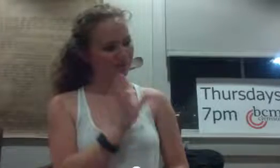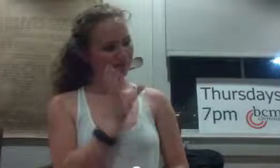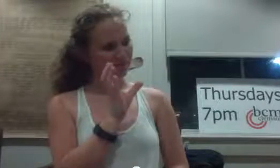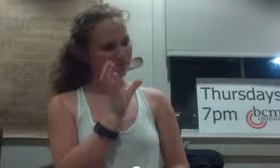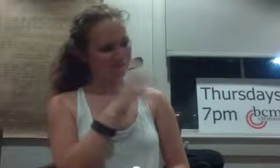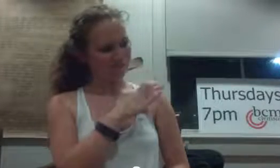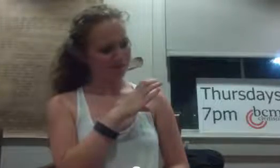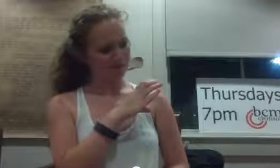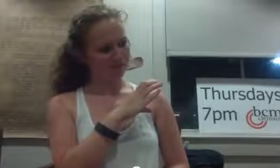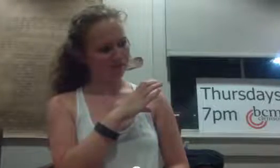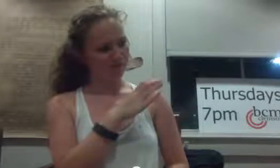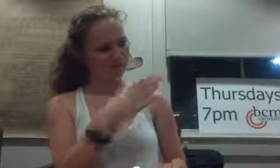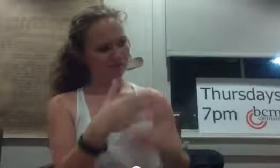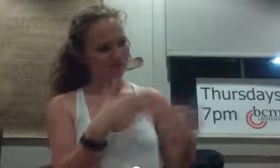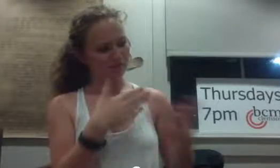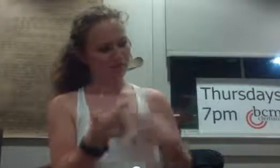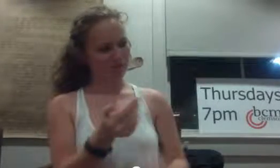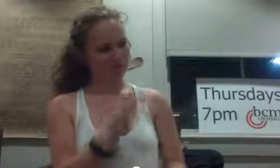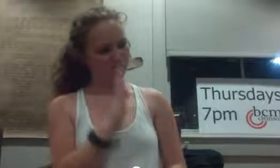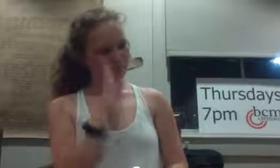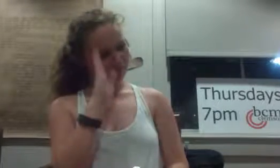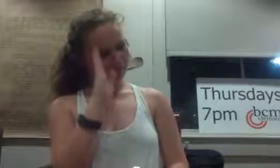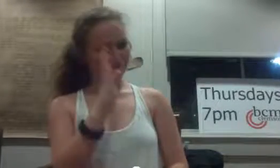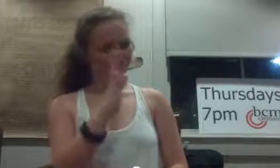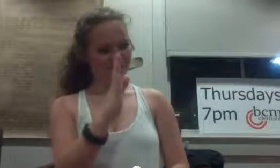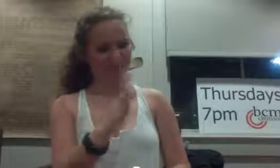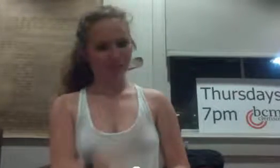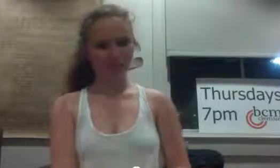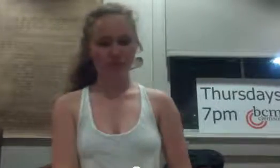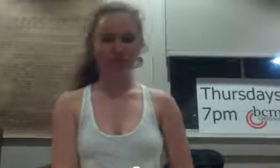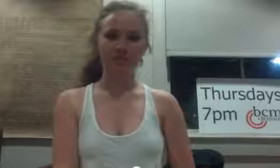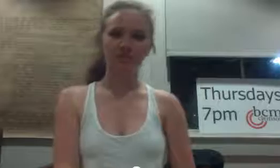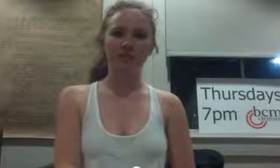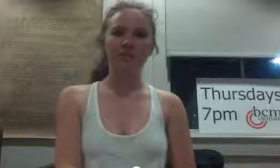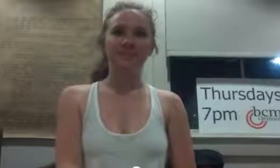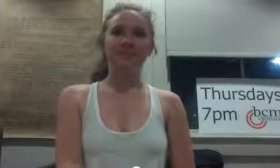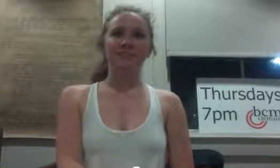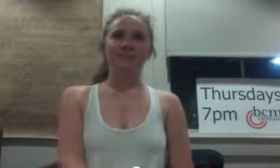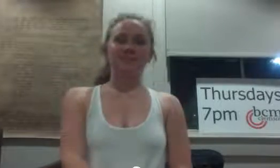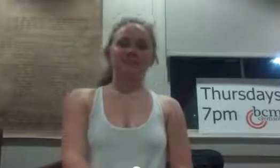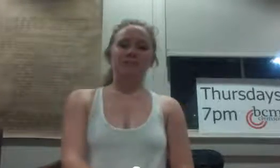Huh. Odd. Hey, well, bye.